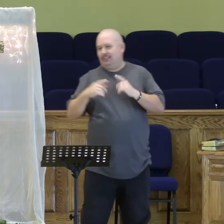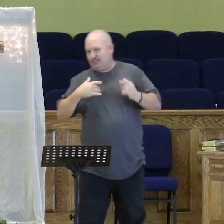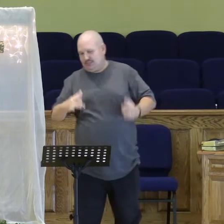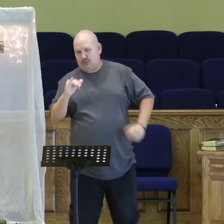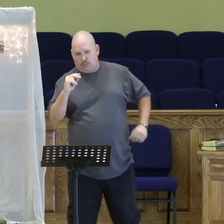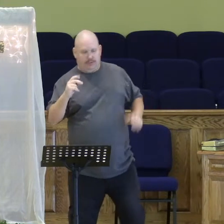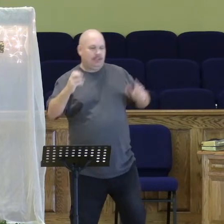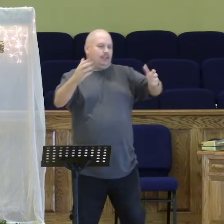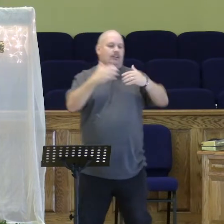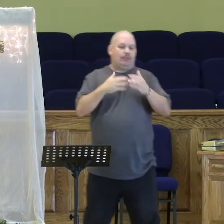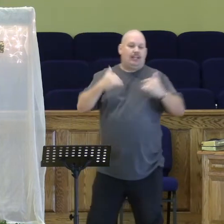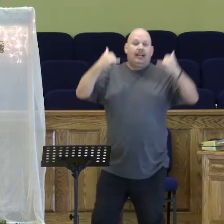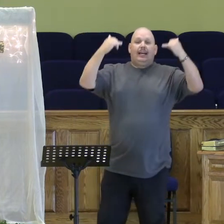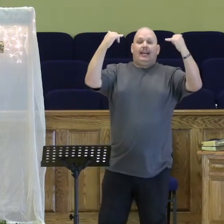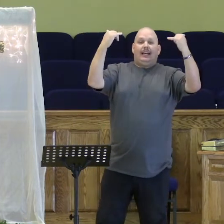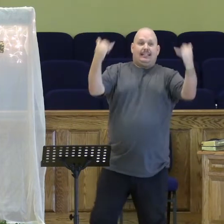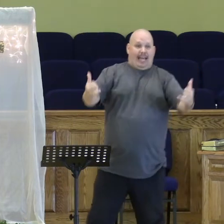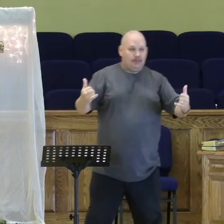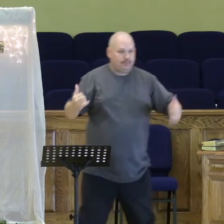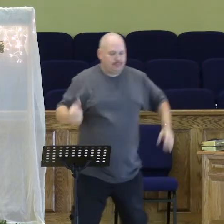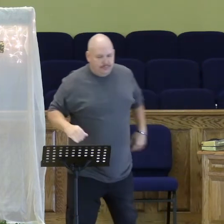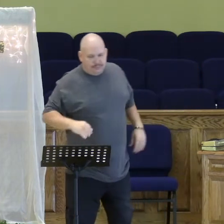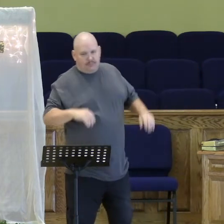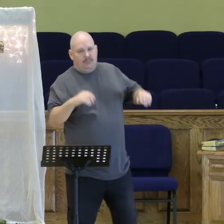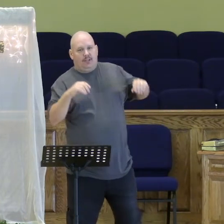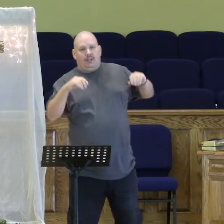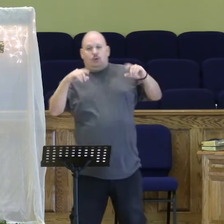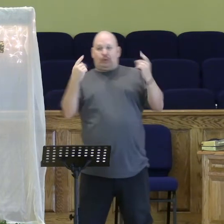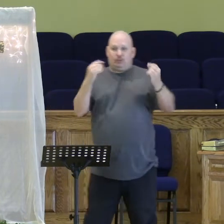to have to watch and listen, okay? So here we go.